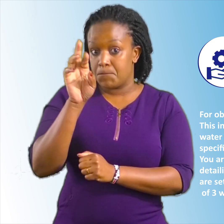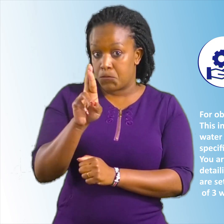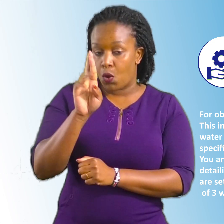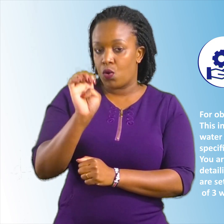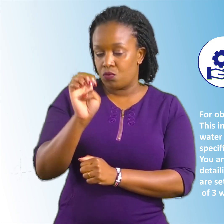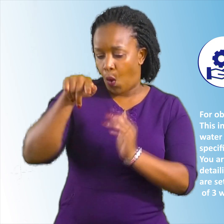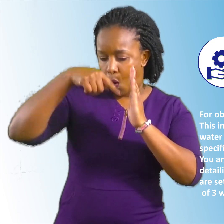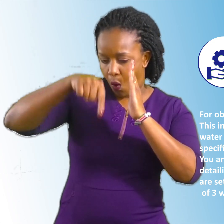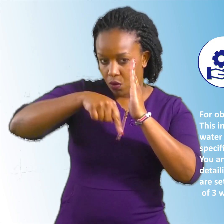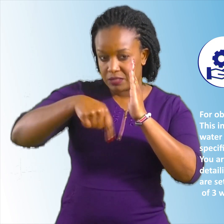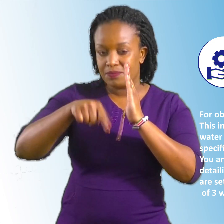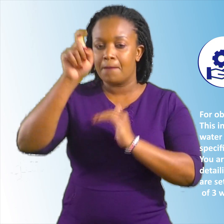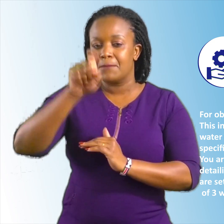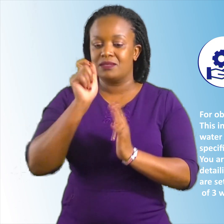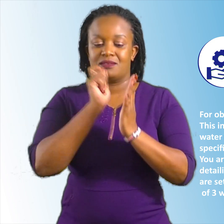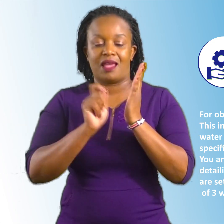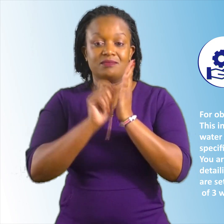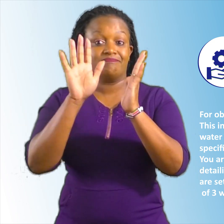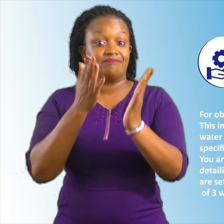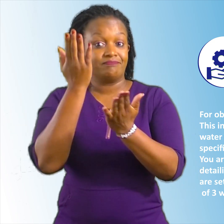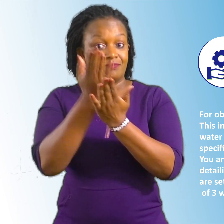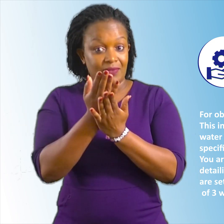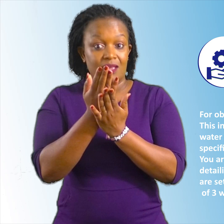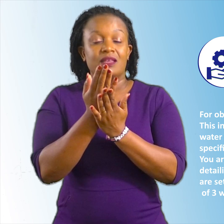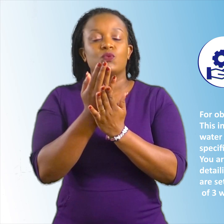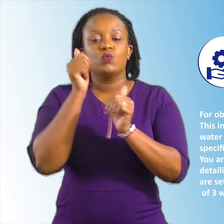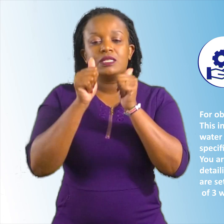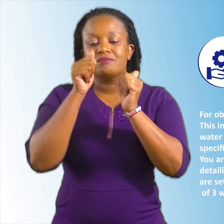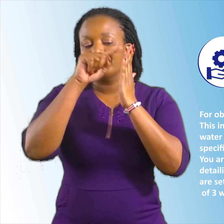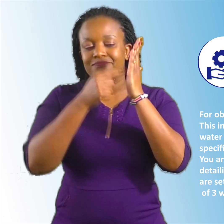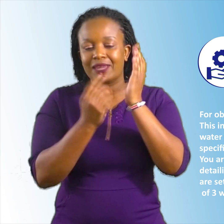You are required to submit a written application detailing your needs.